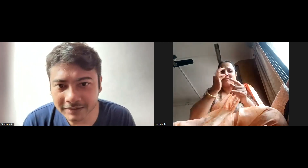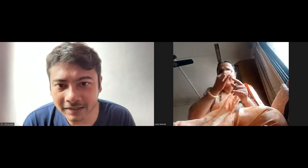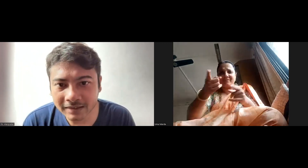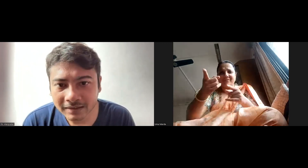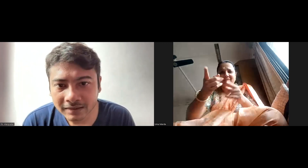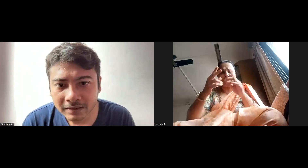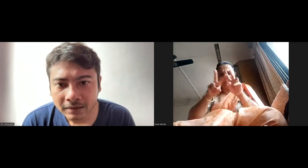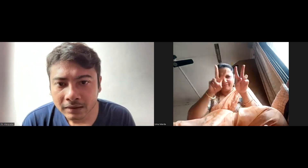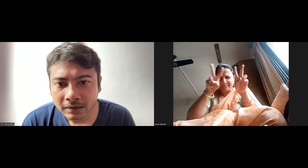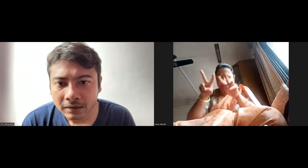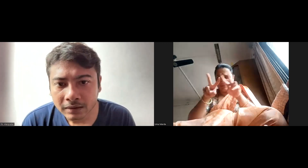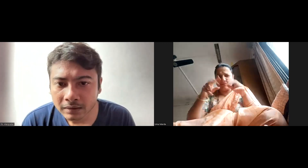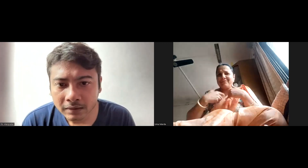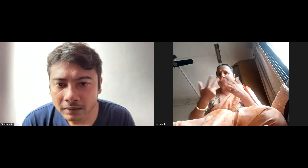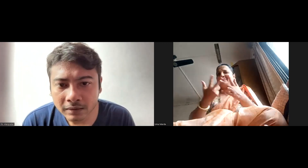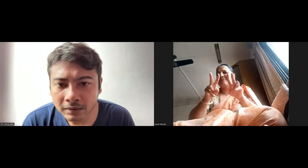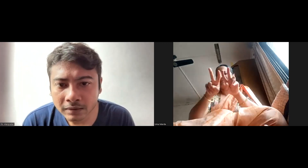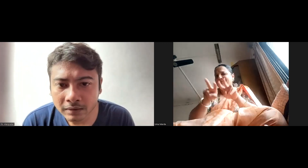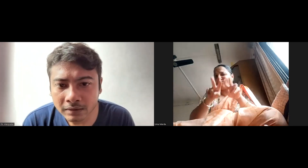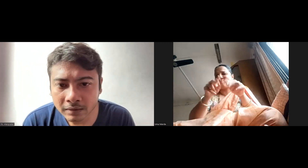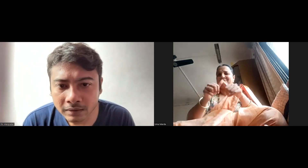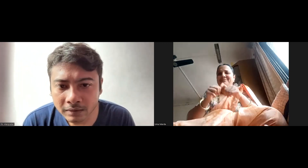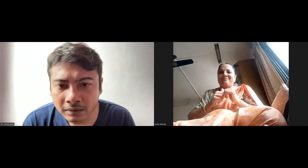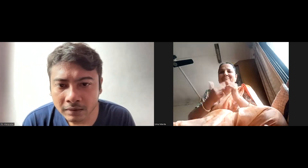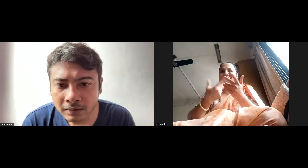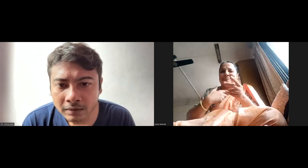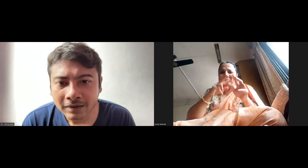Hare Krishna. Hare Krishna.